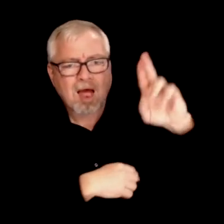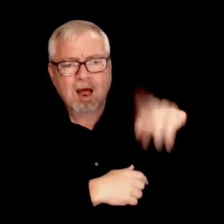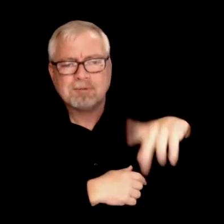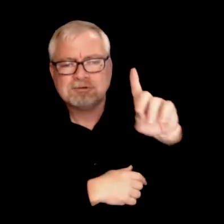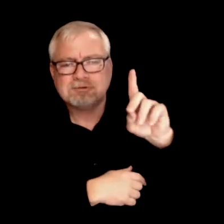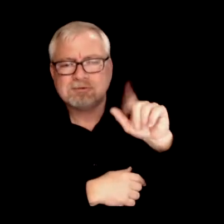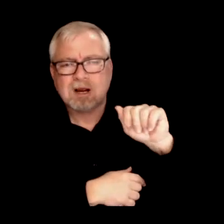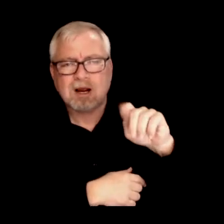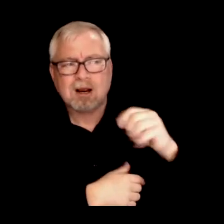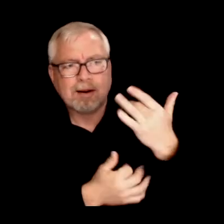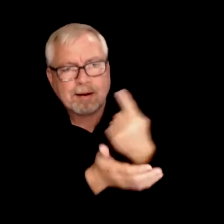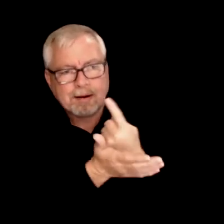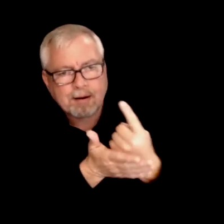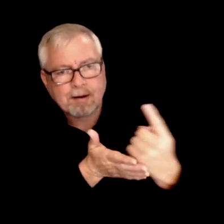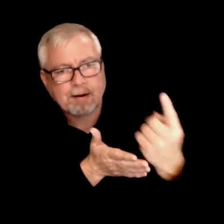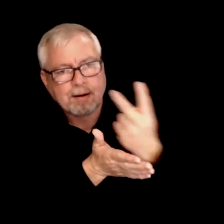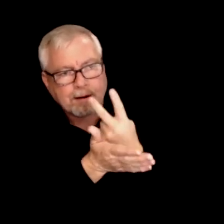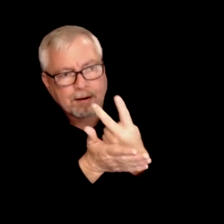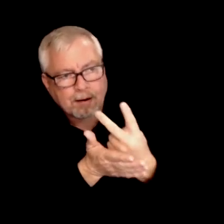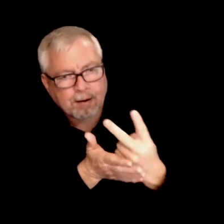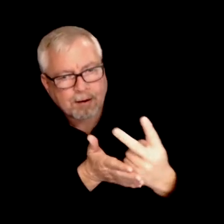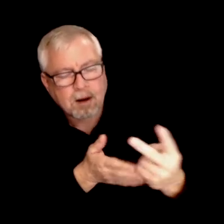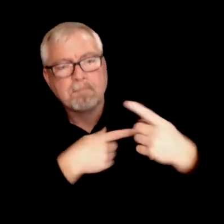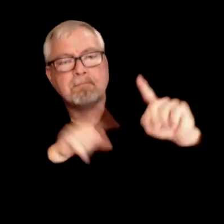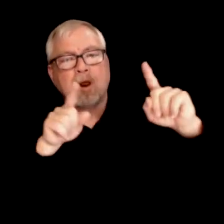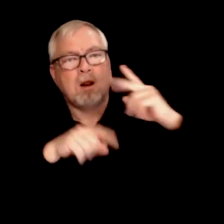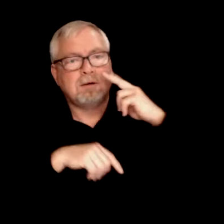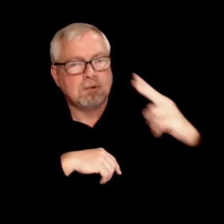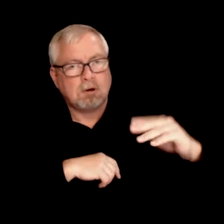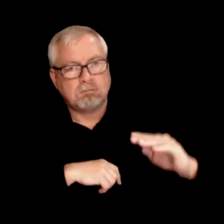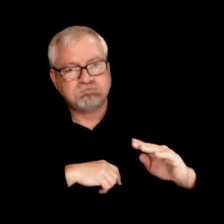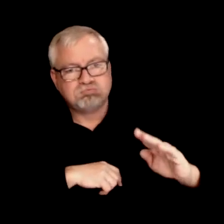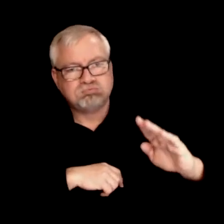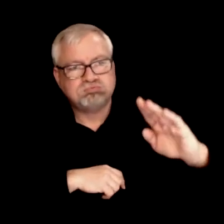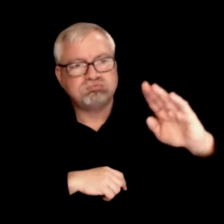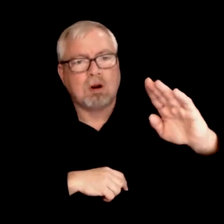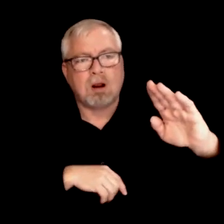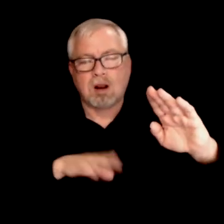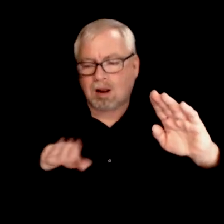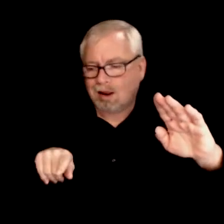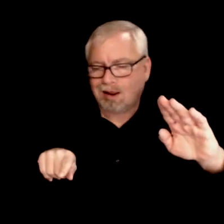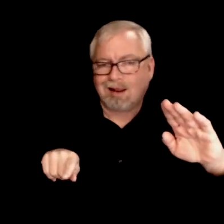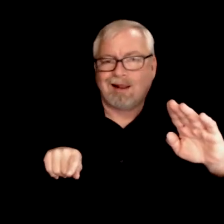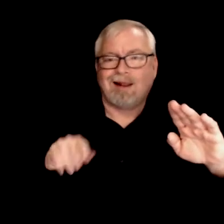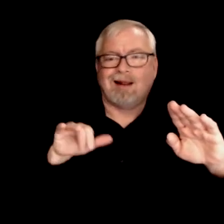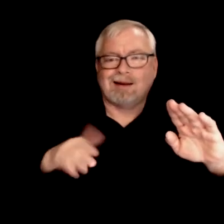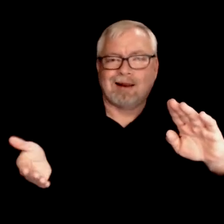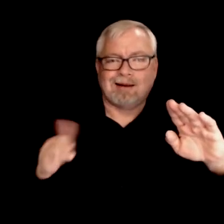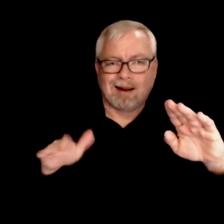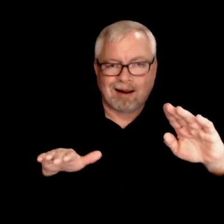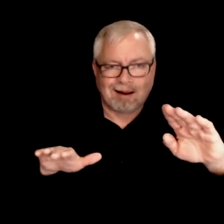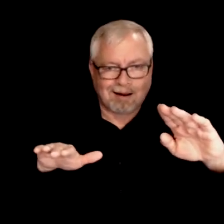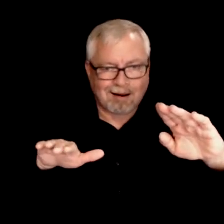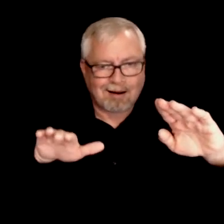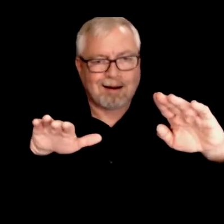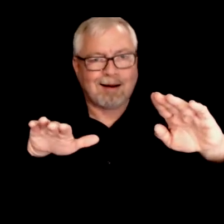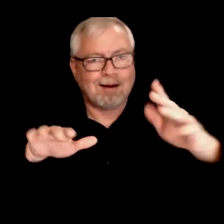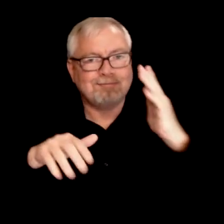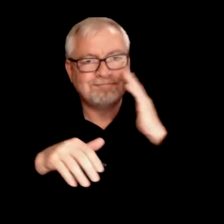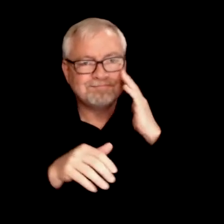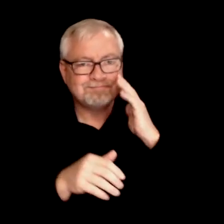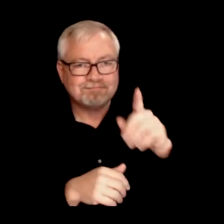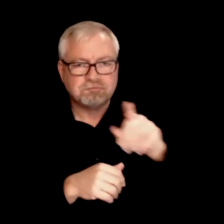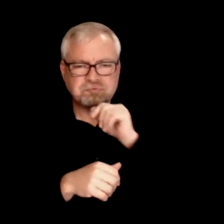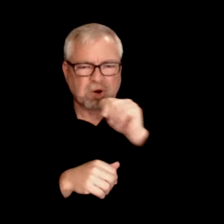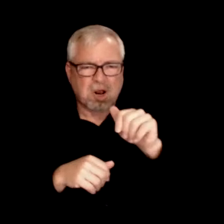it, it makes sense in that, you know, most people don't develop an illness and instantly become